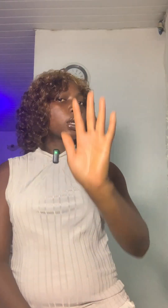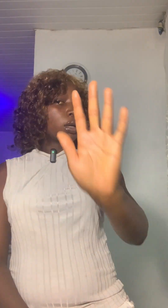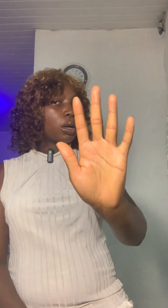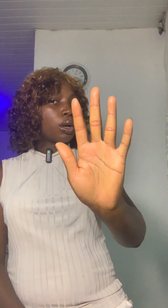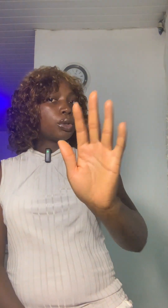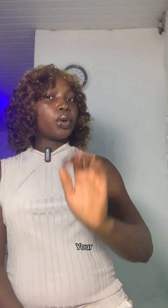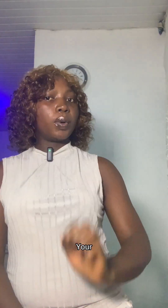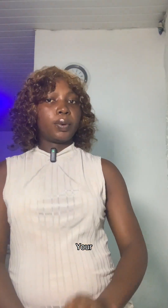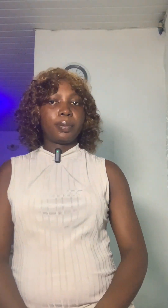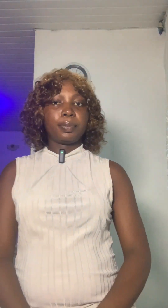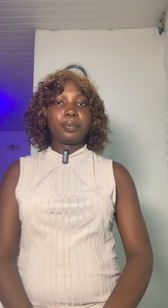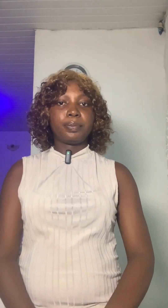yo,